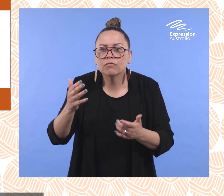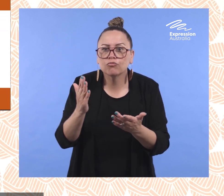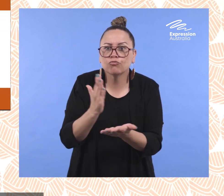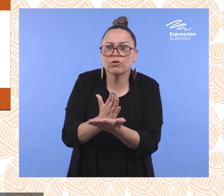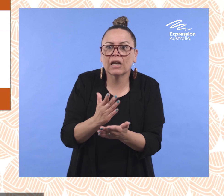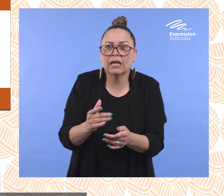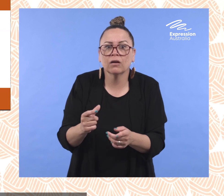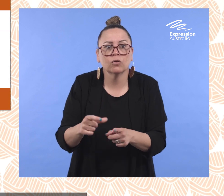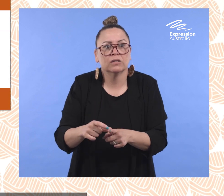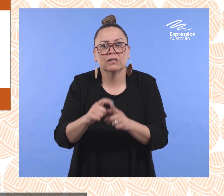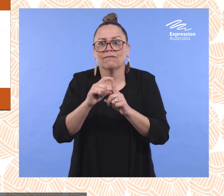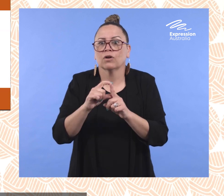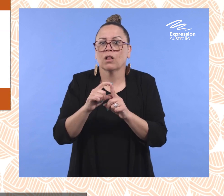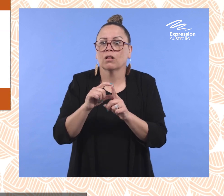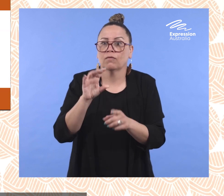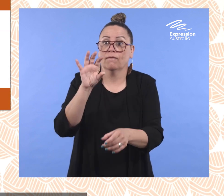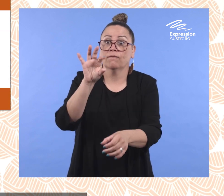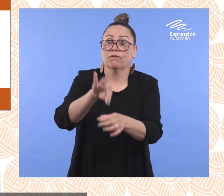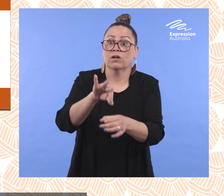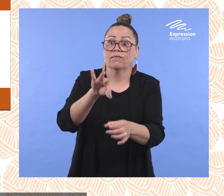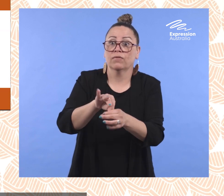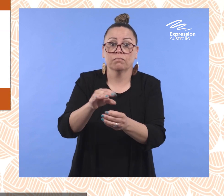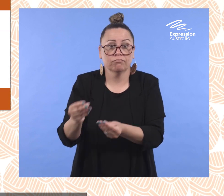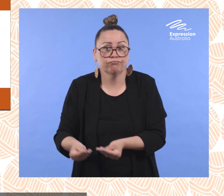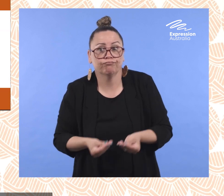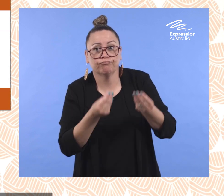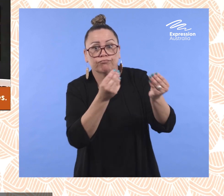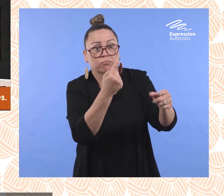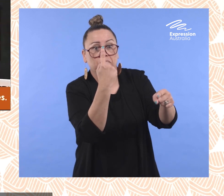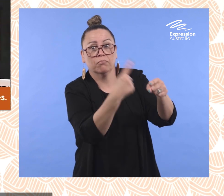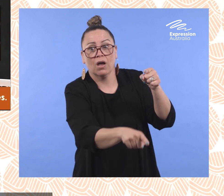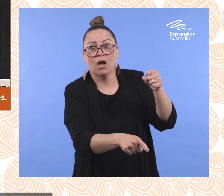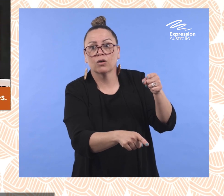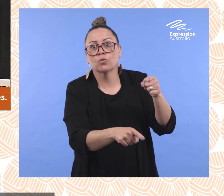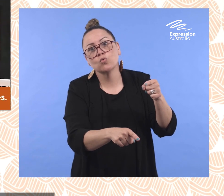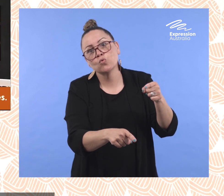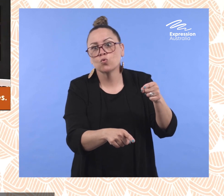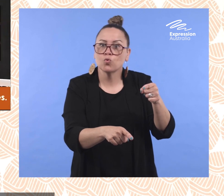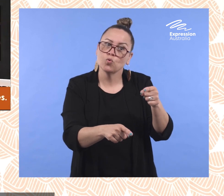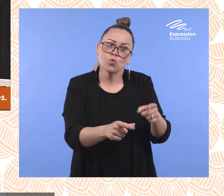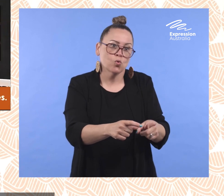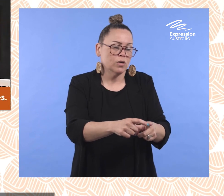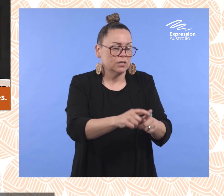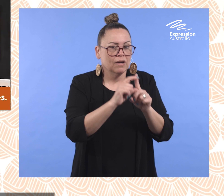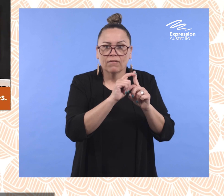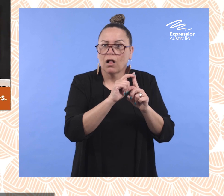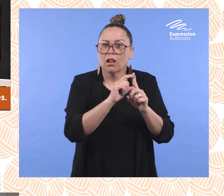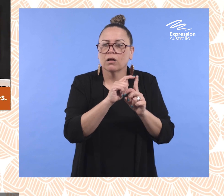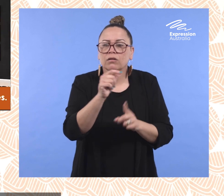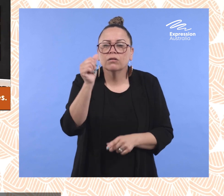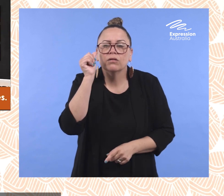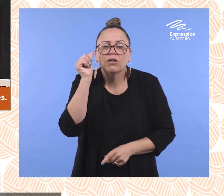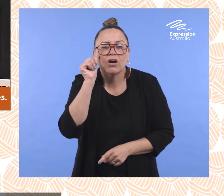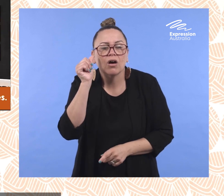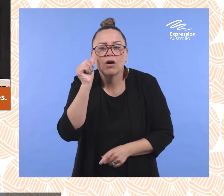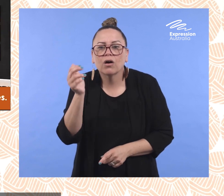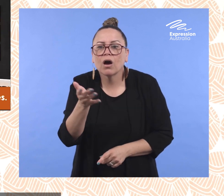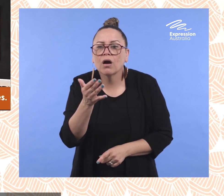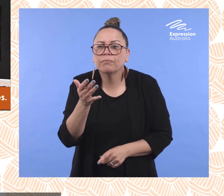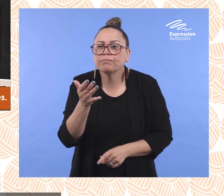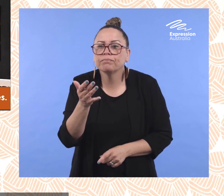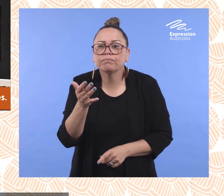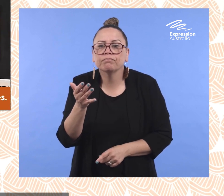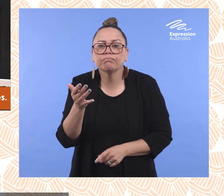how difficult it is to get a referendum through. Yeah. And you would have likely all heard in the... only 8